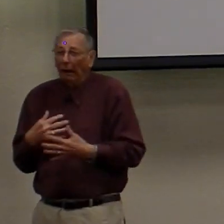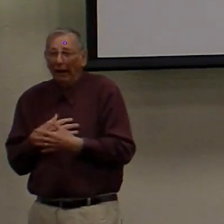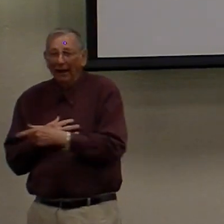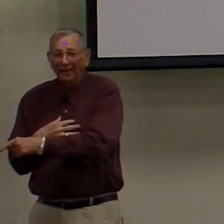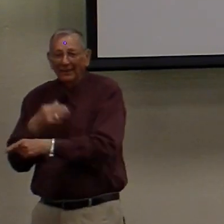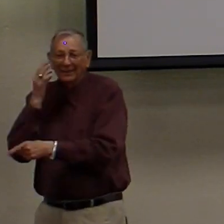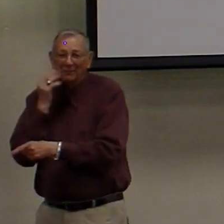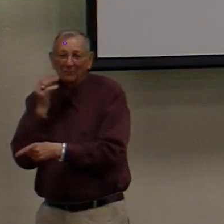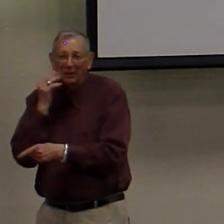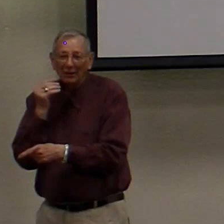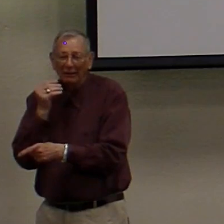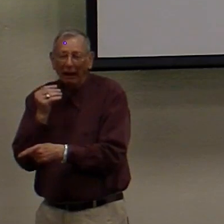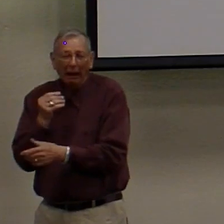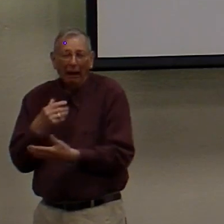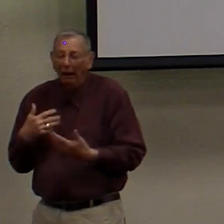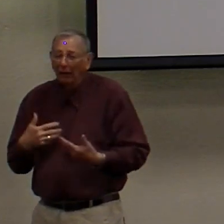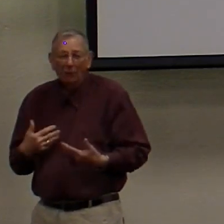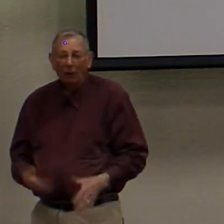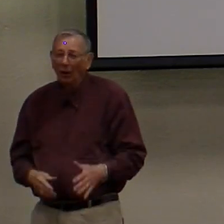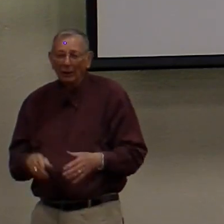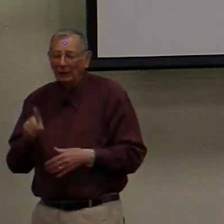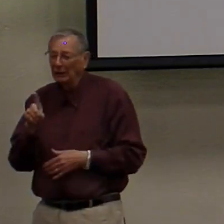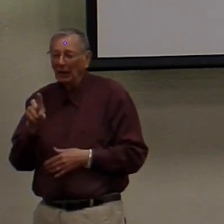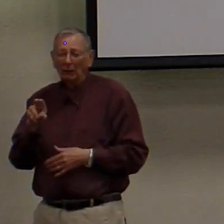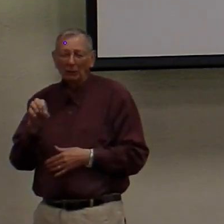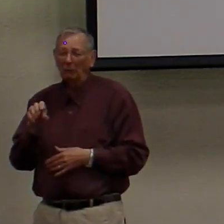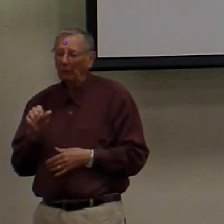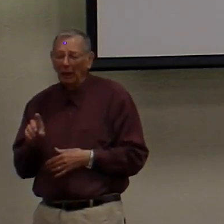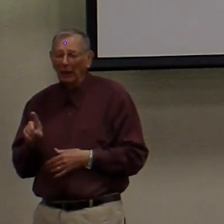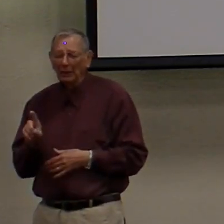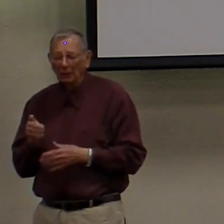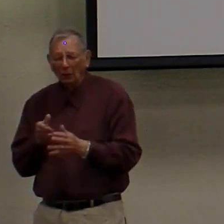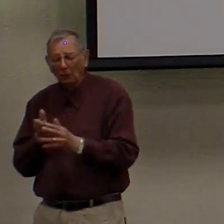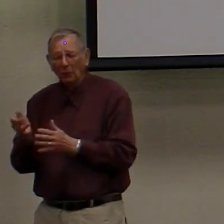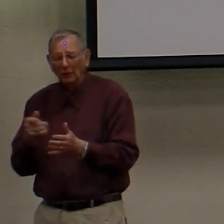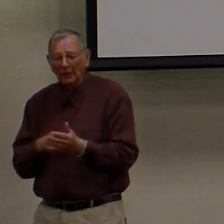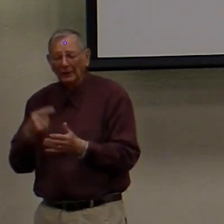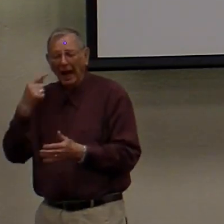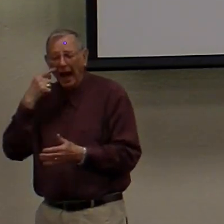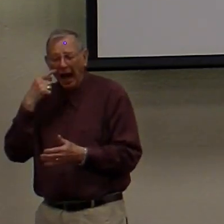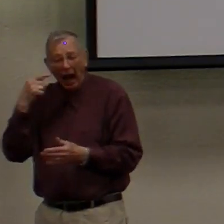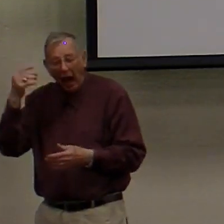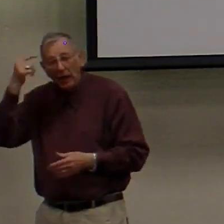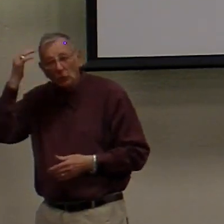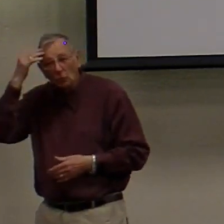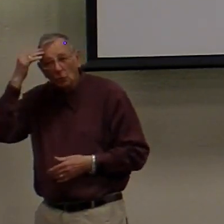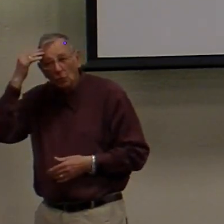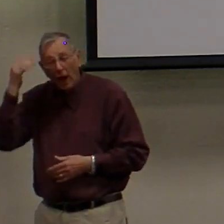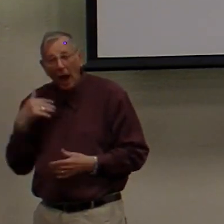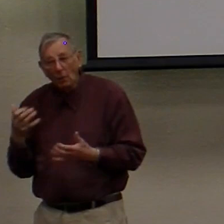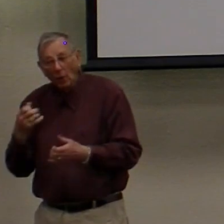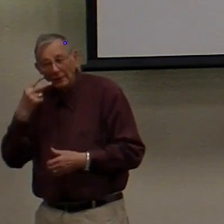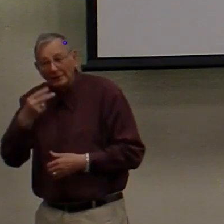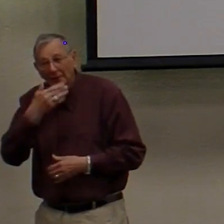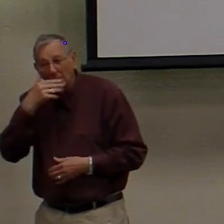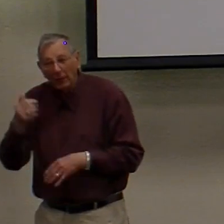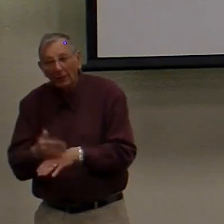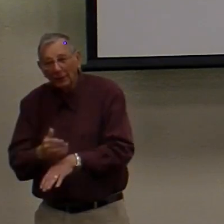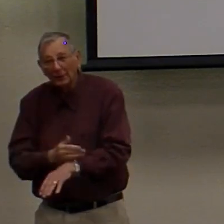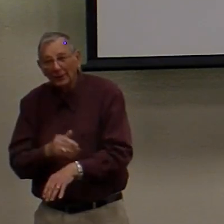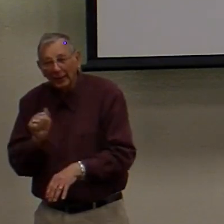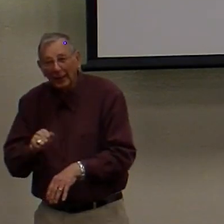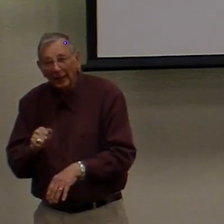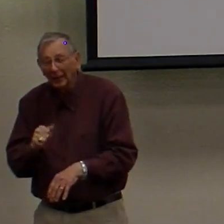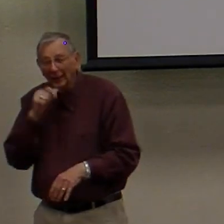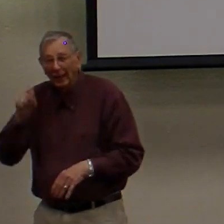experience. I was dreading the whole process of going through. I knew that I wanted to see better and all of that and